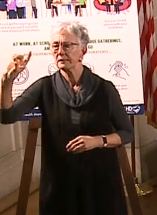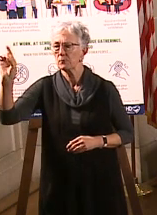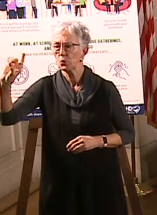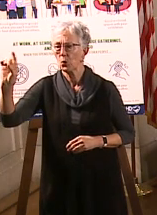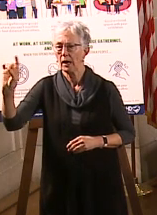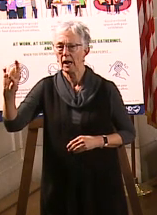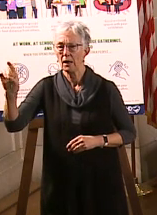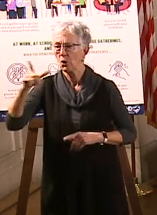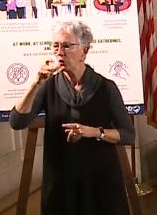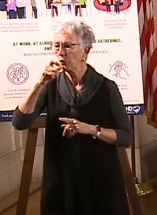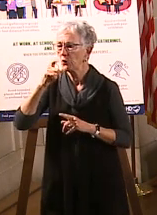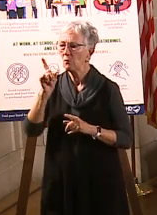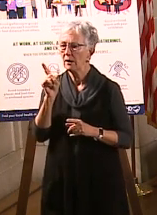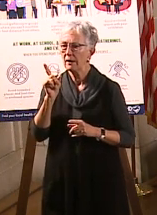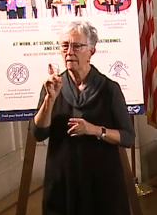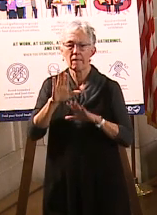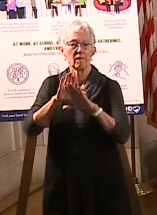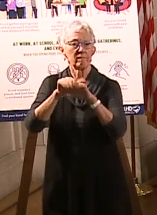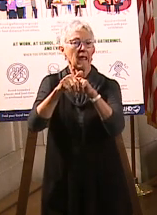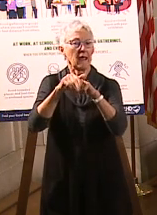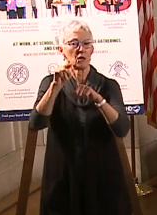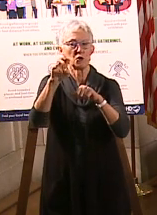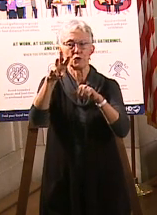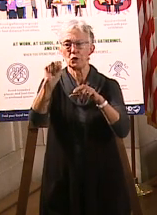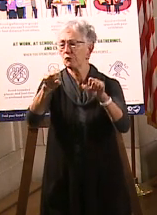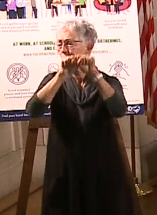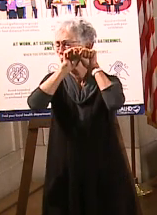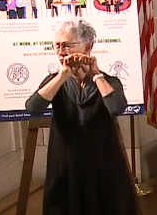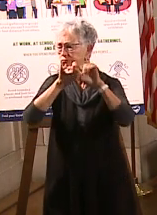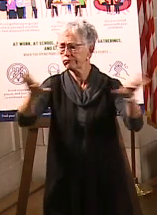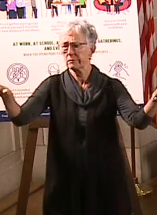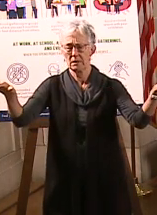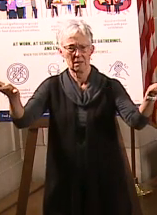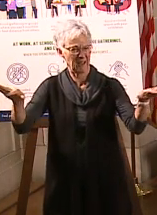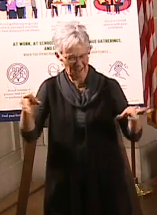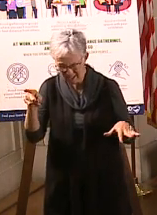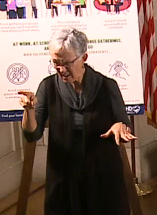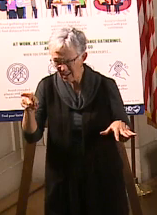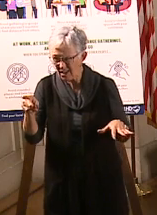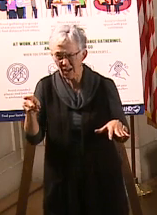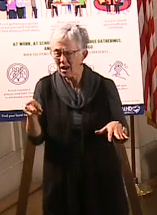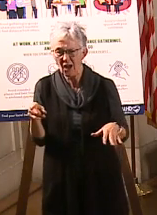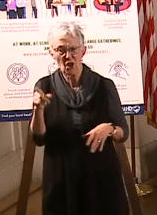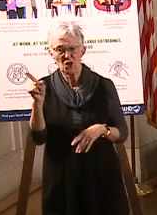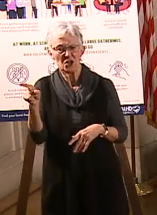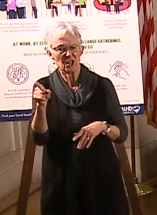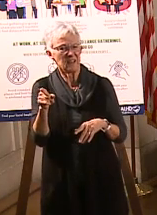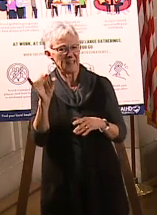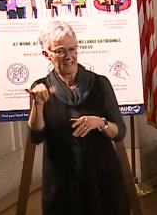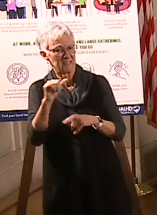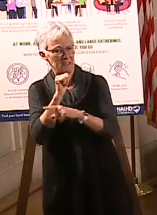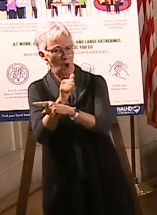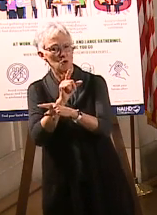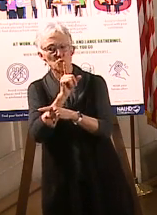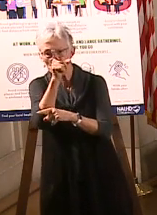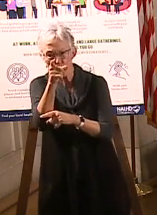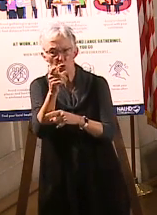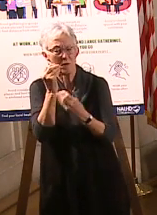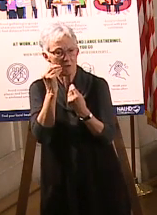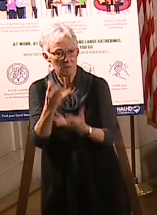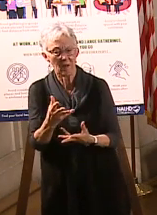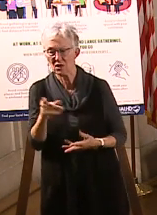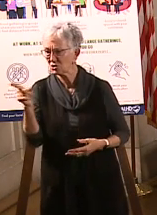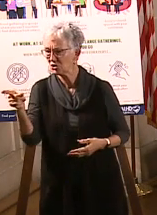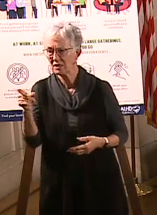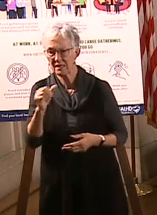news, and she just picked up this fake news and tweeted it out without finding out what the facts of the ground are, what our vaccine plan was here in